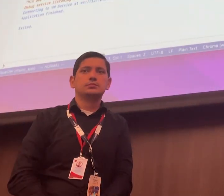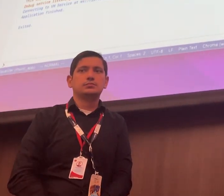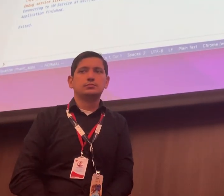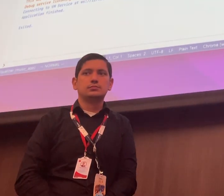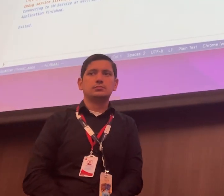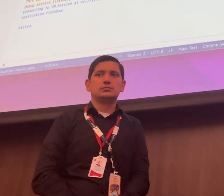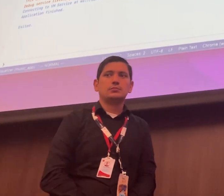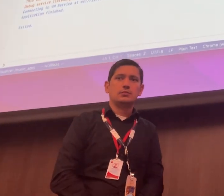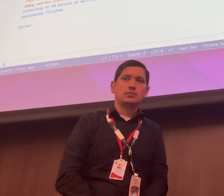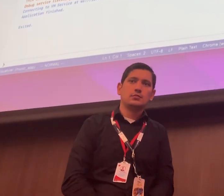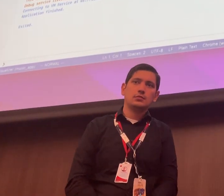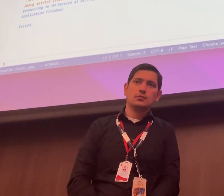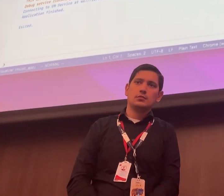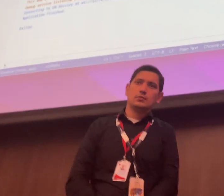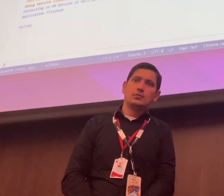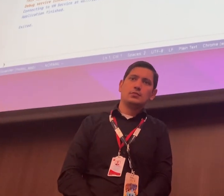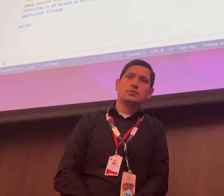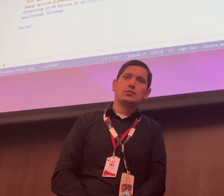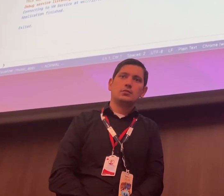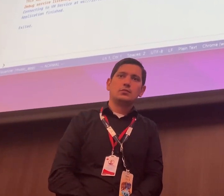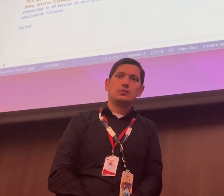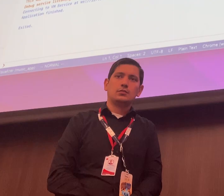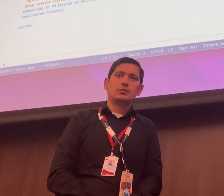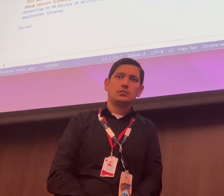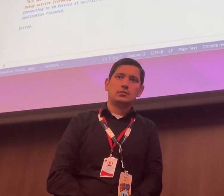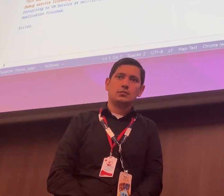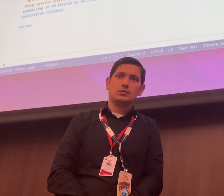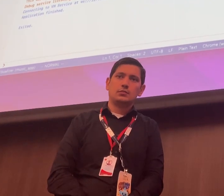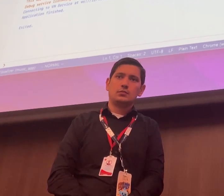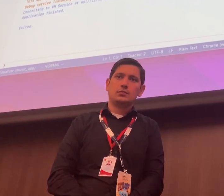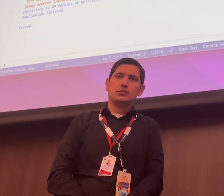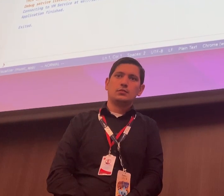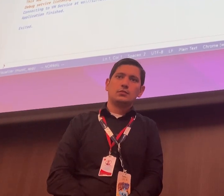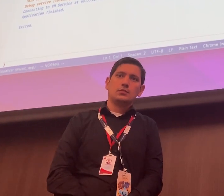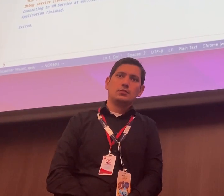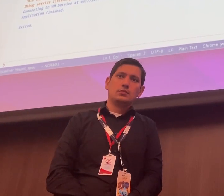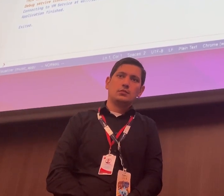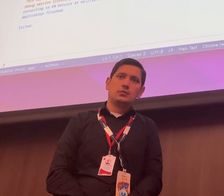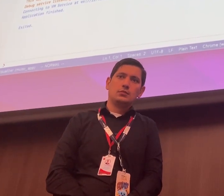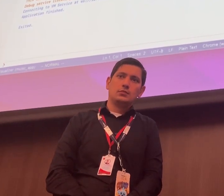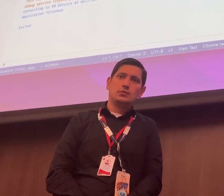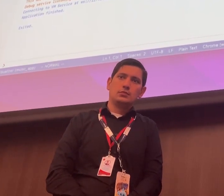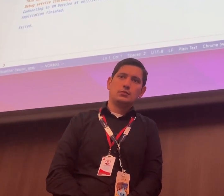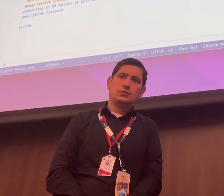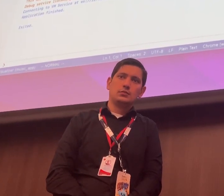Thank you. My question is, for example, when we work at Flutter,